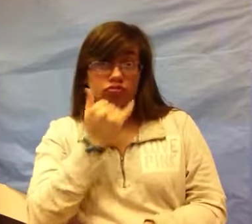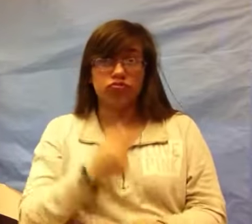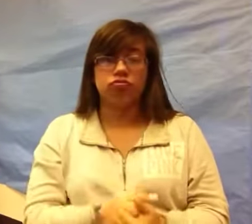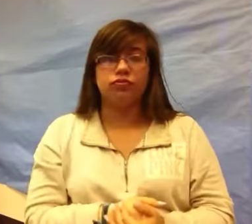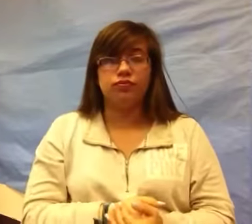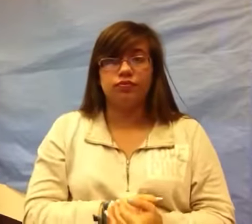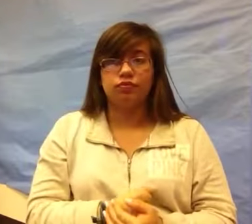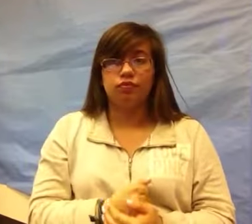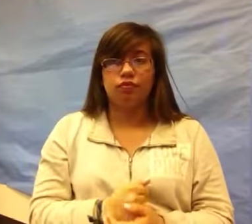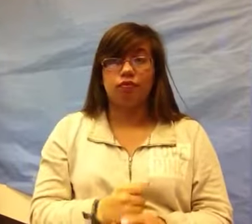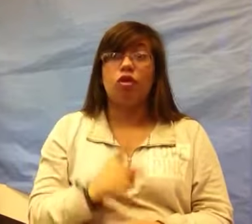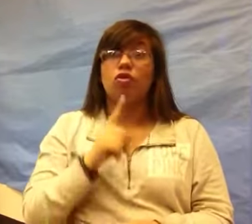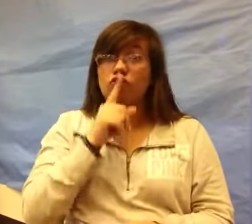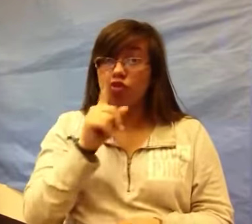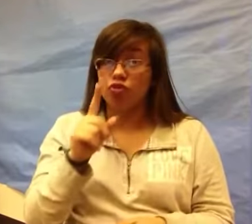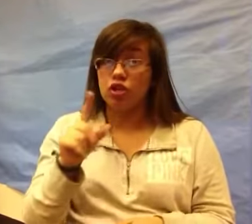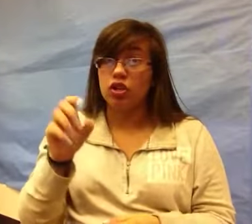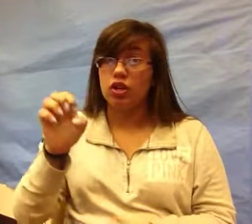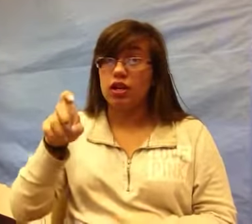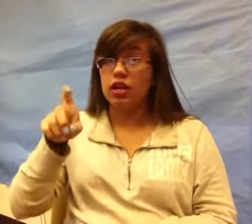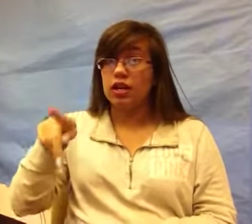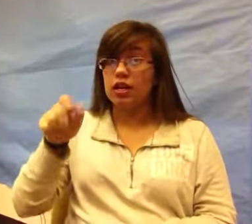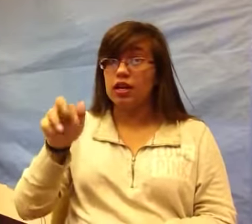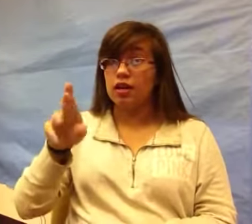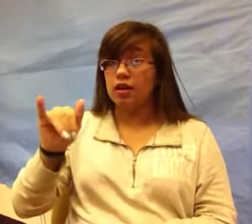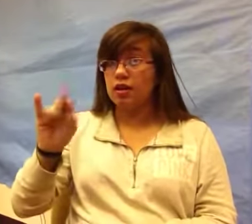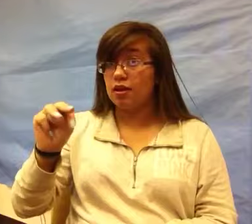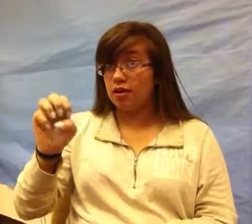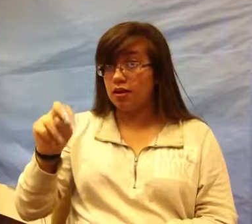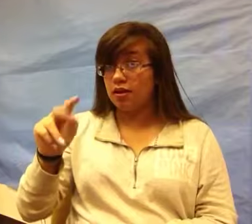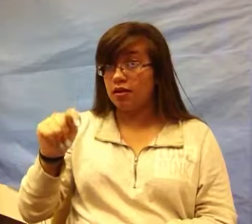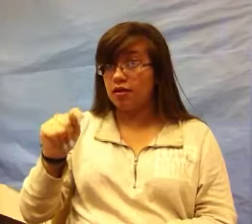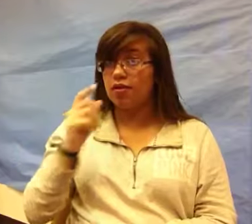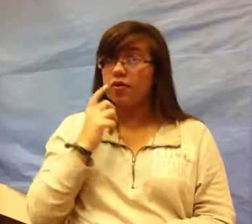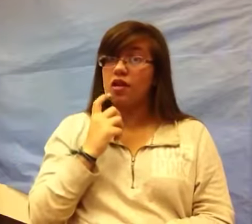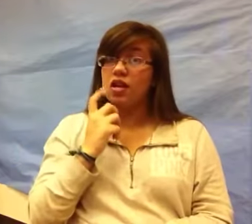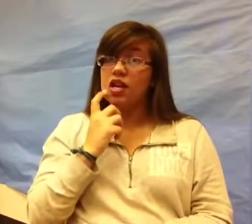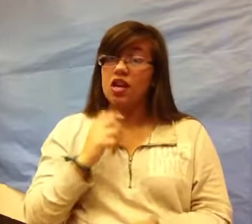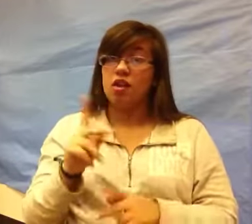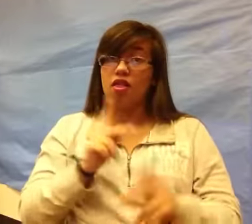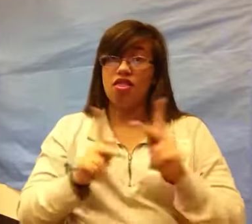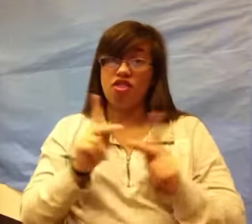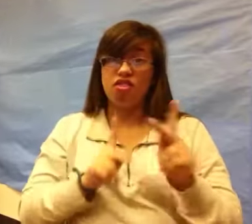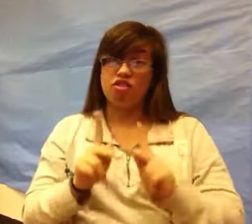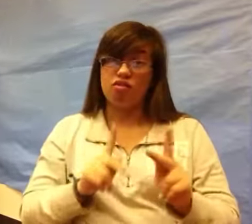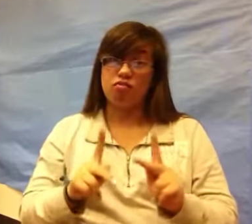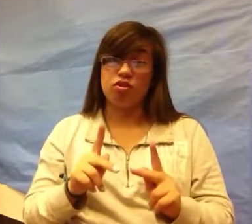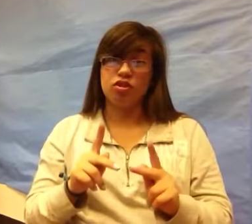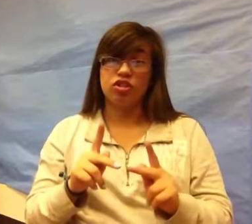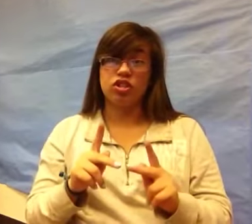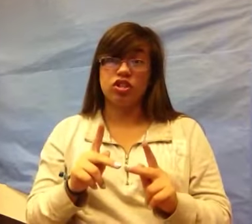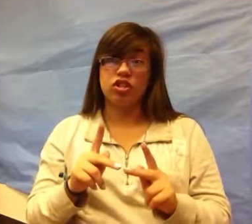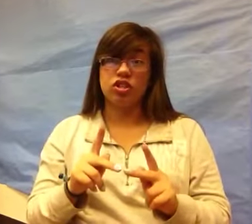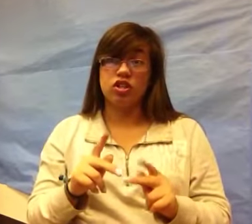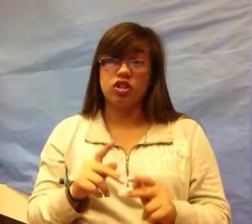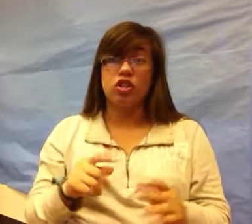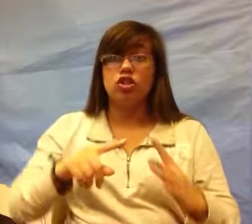real experiment. And the guy who designed it, his name is Solomon Asch, he thought that people wouldn't do